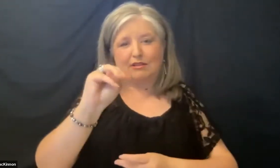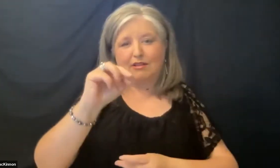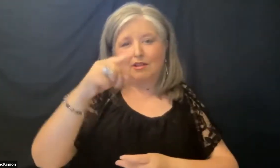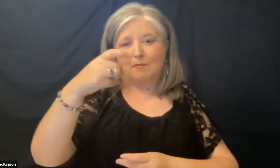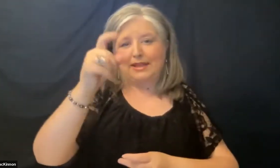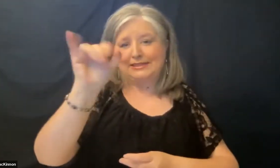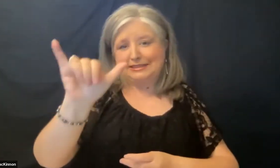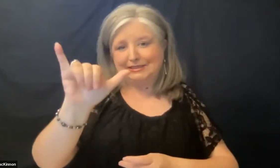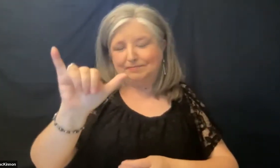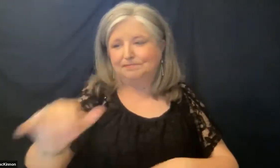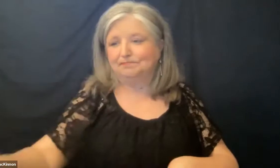visual complexity.